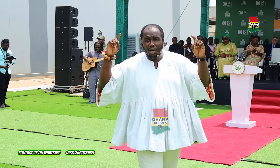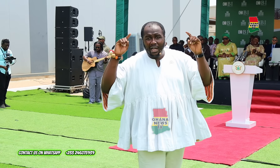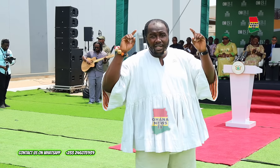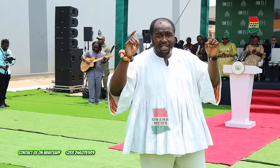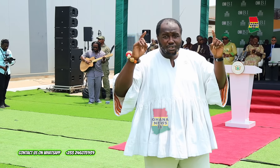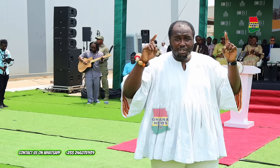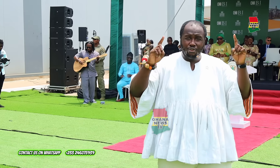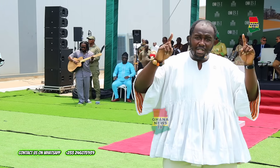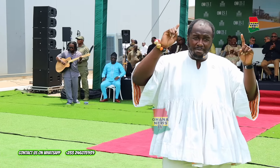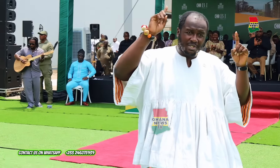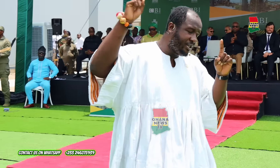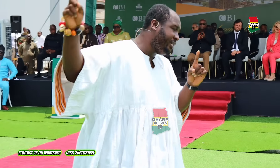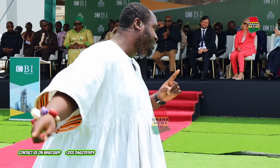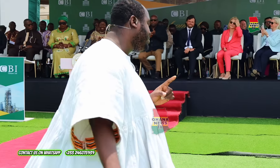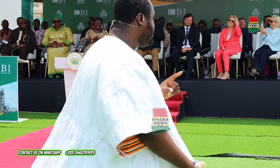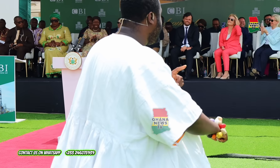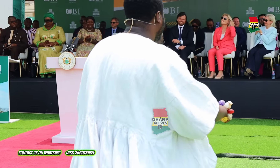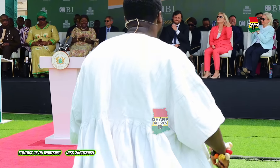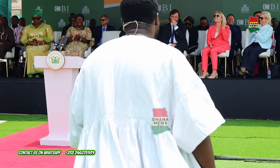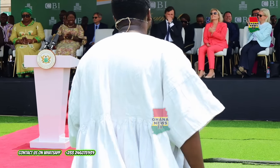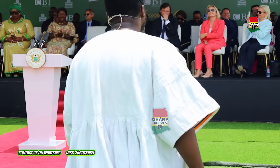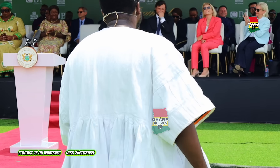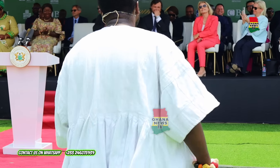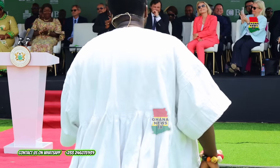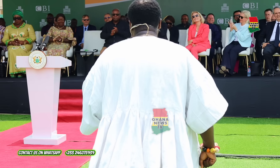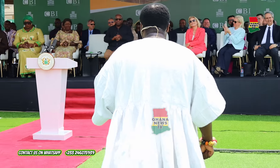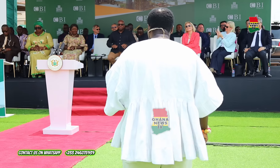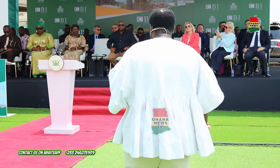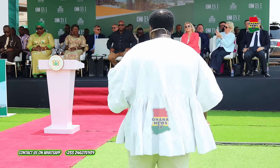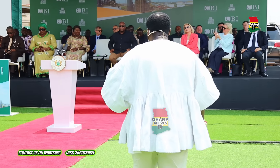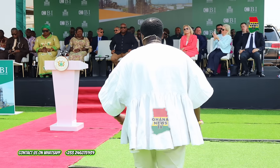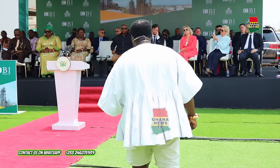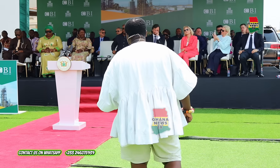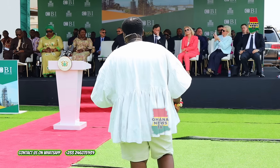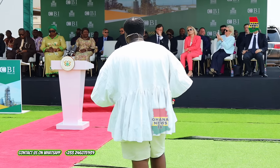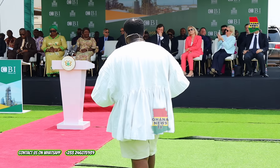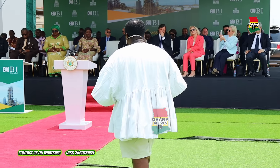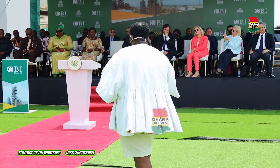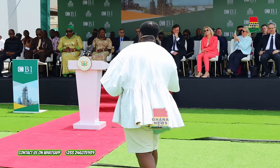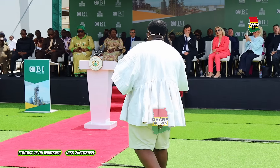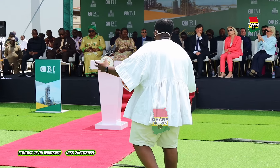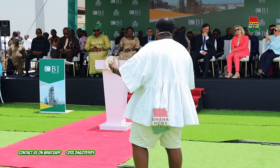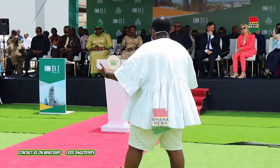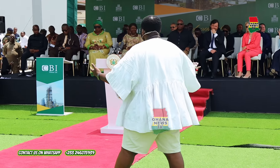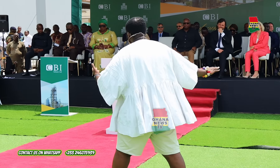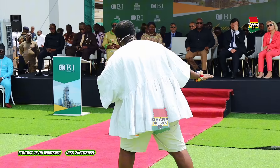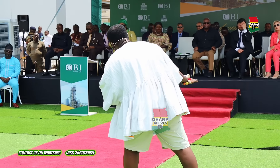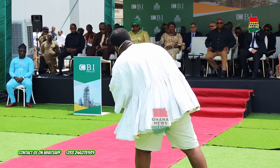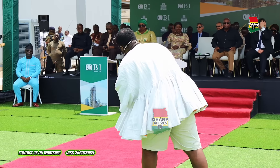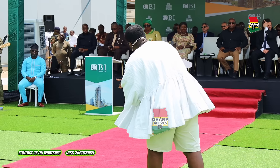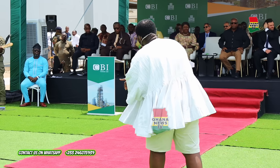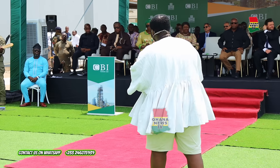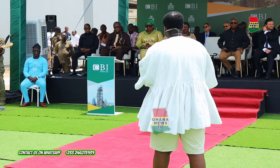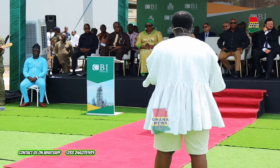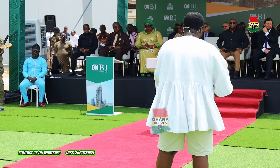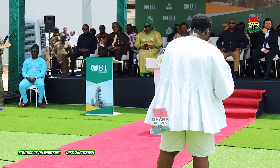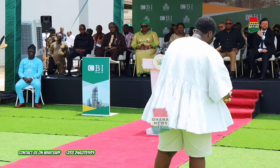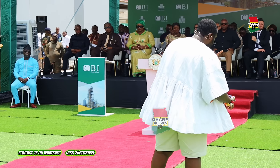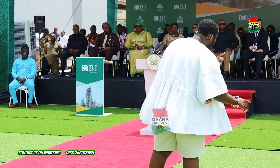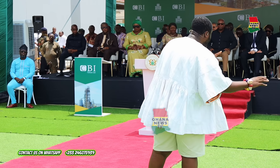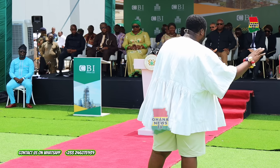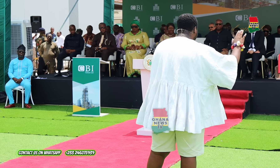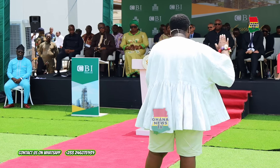which all our industrial dreams can rise, my people. Now, all our efforts will be cemented, then we